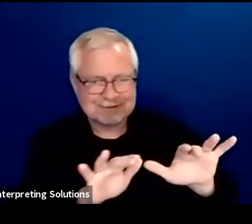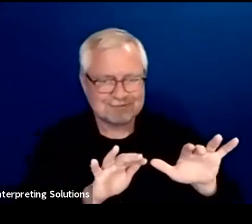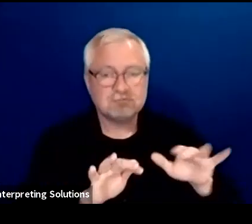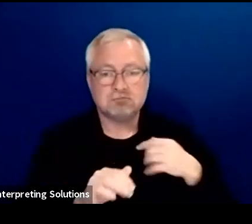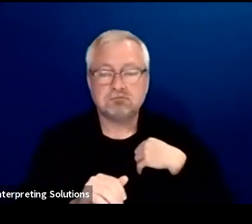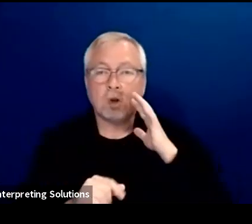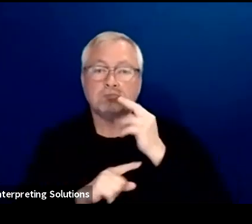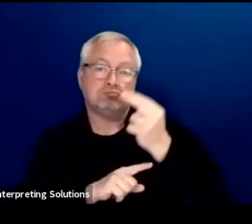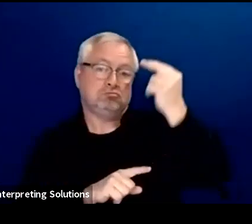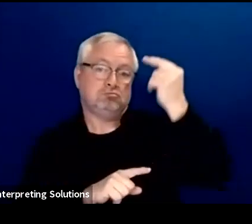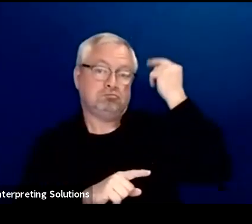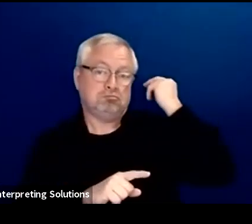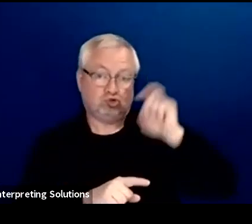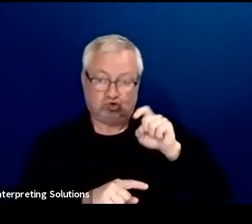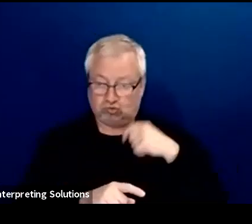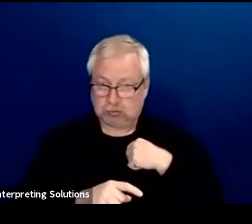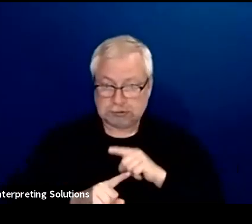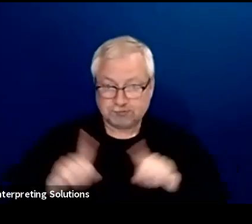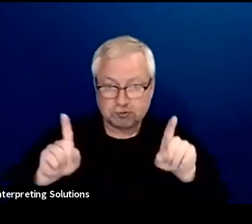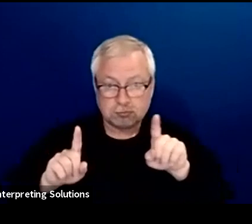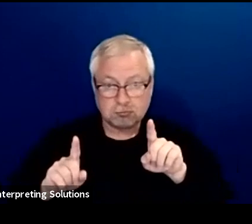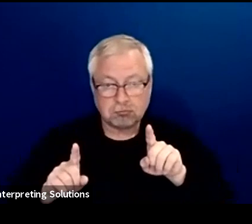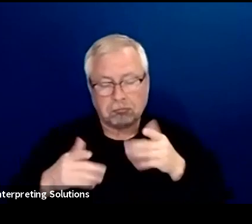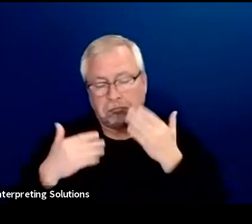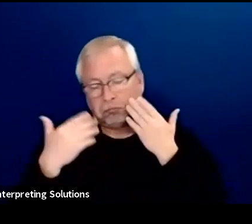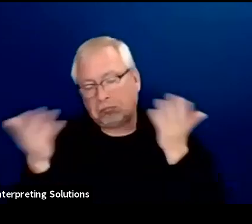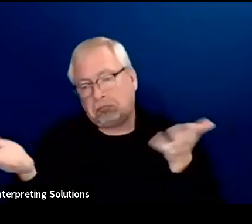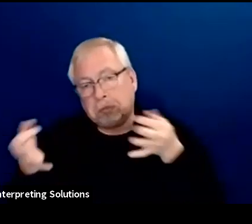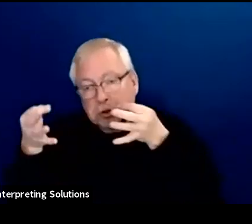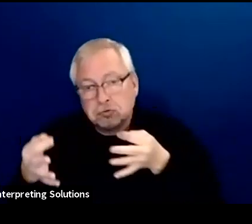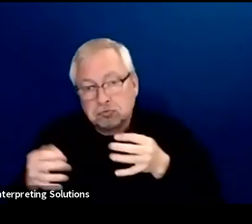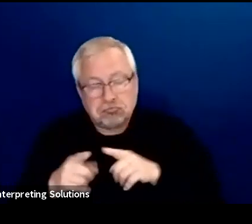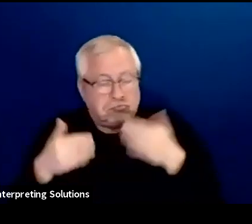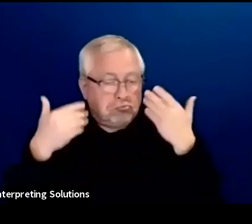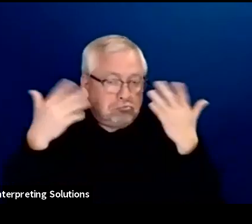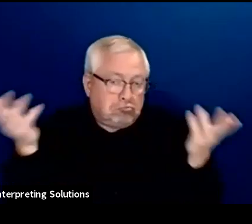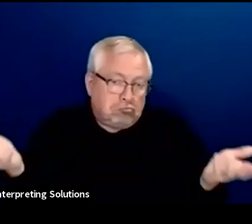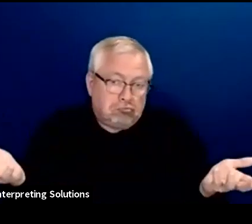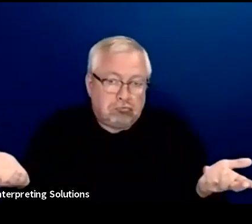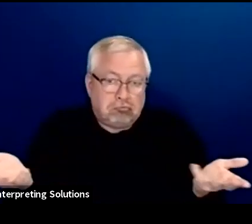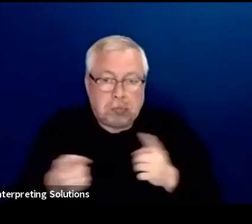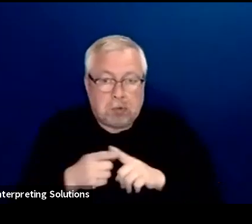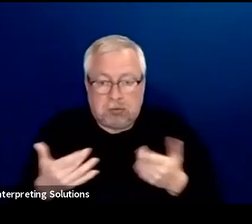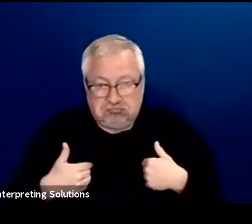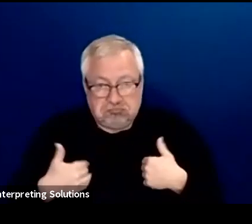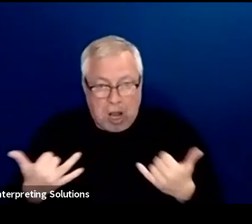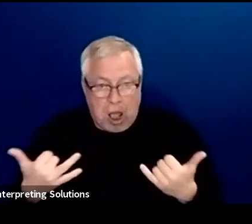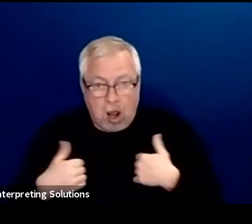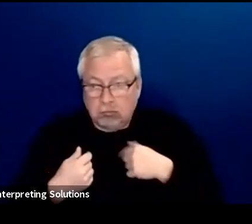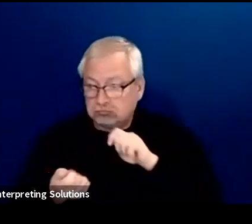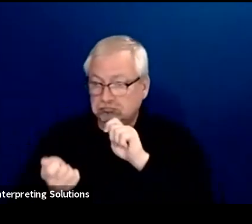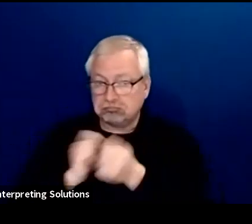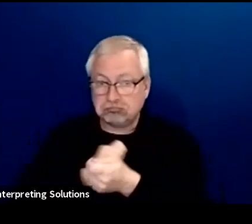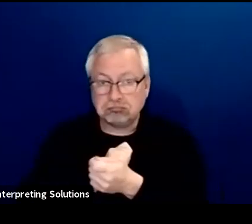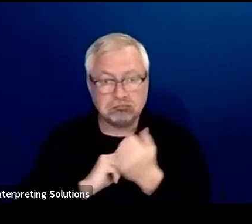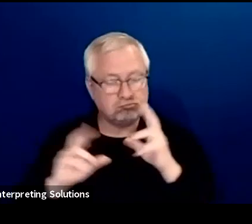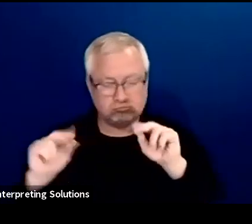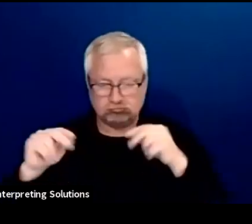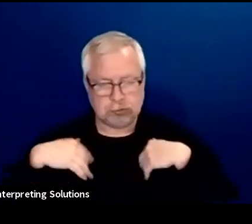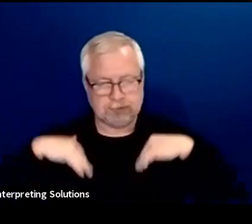is written, that will be done. But nothing was going to change my assumptions that I needed to err on the side of protecting as many